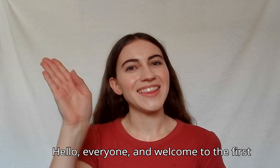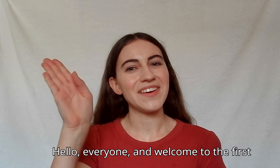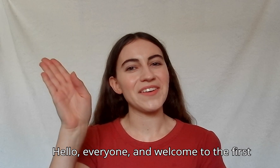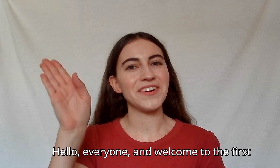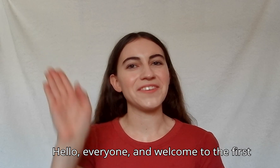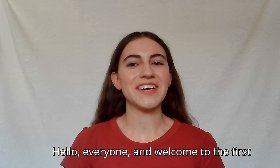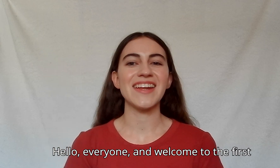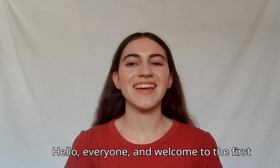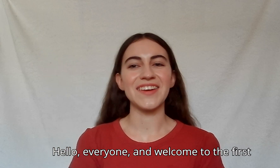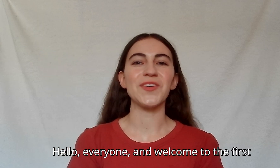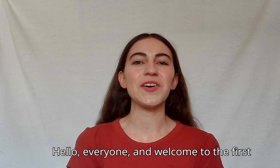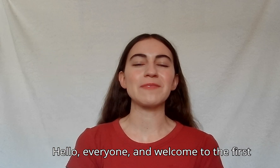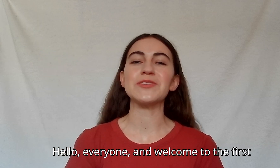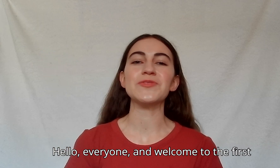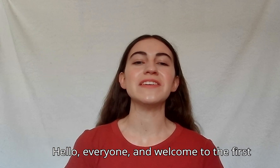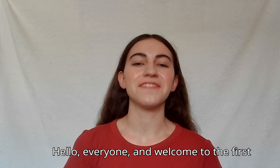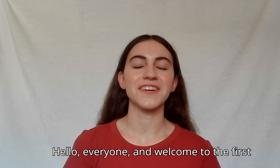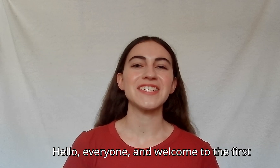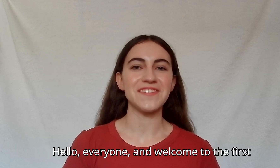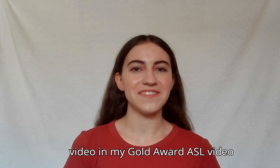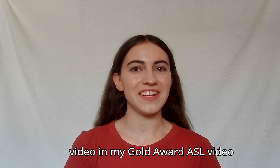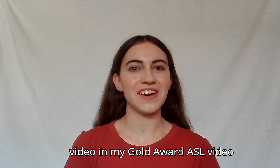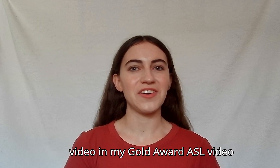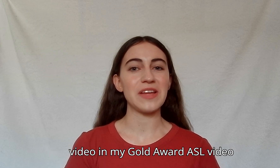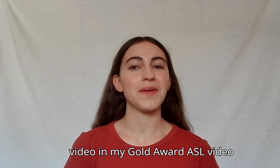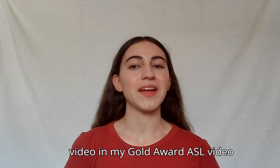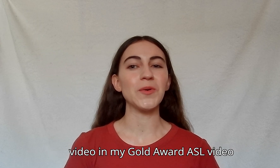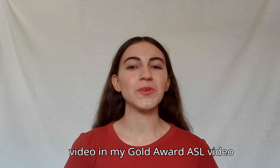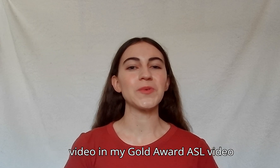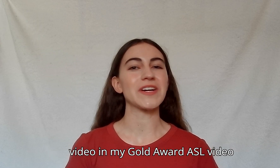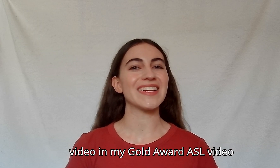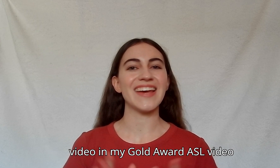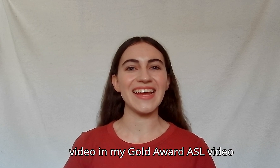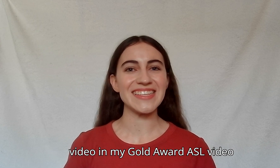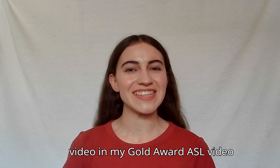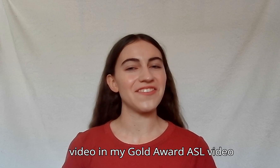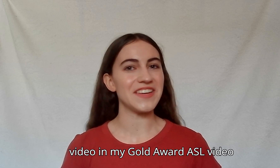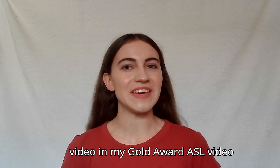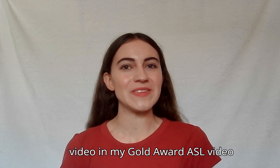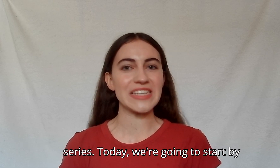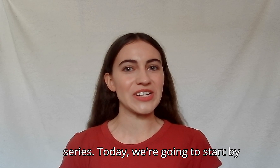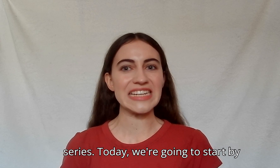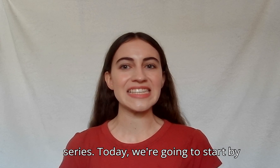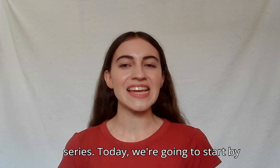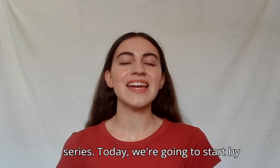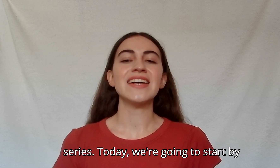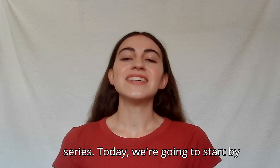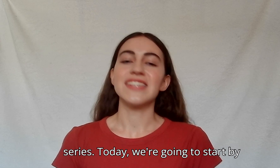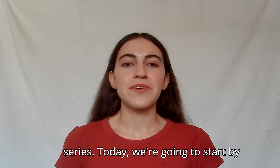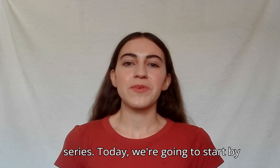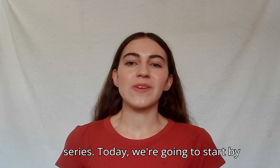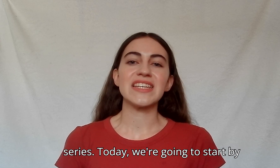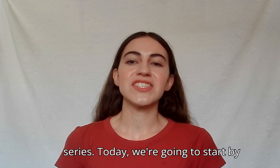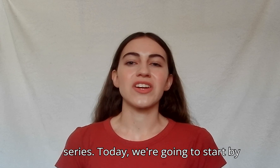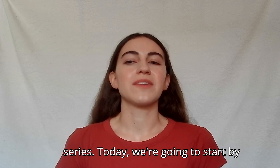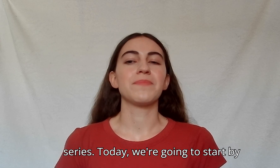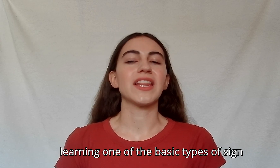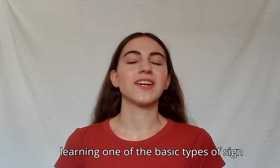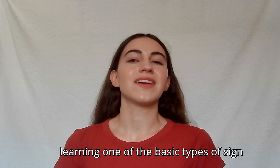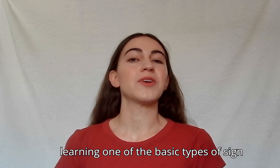Hello everyone, and welcome to the first video in my Gold Award ASL video series. Today we're going to start by learning one of